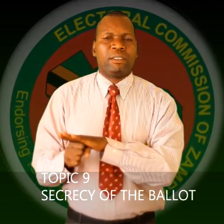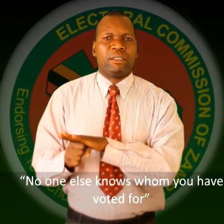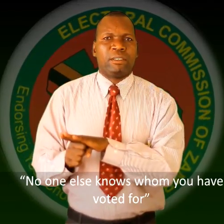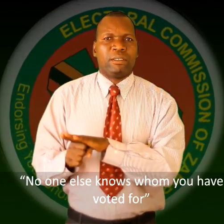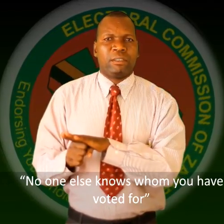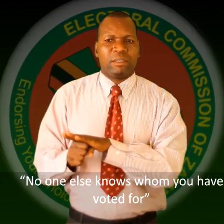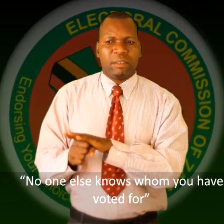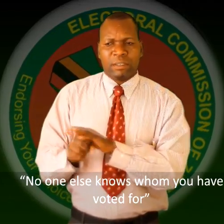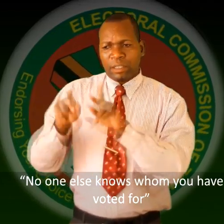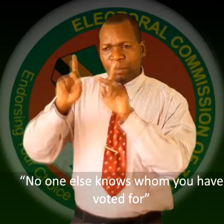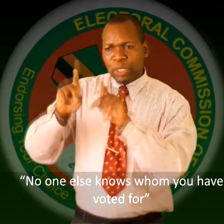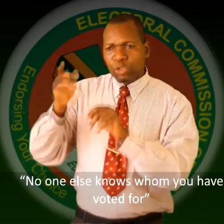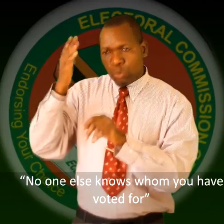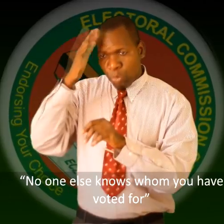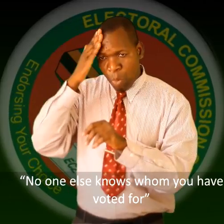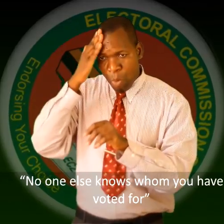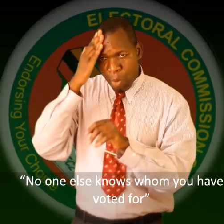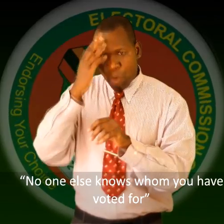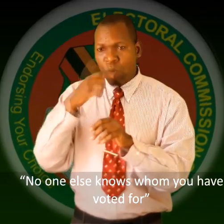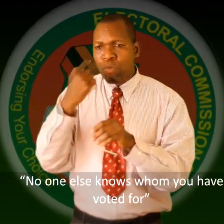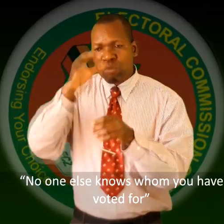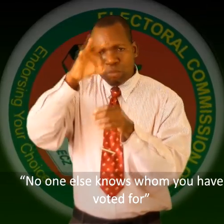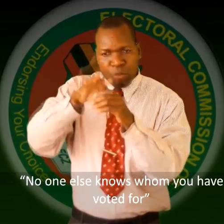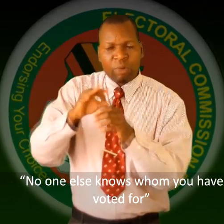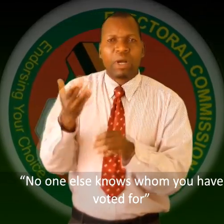No one else knows whom you have voted for.